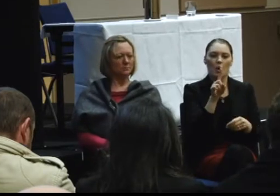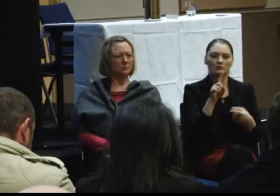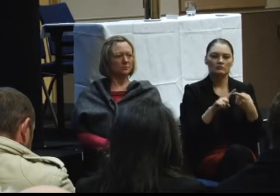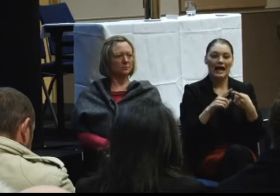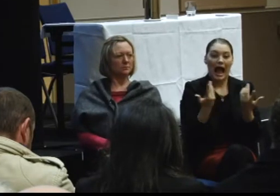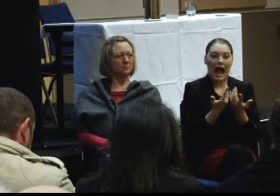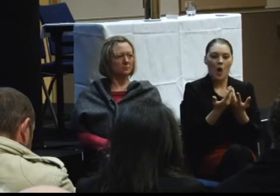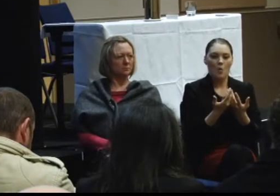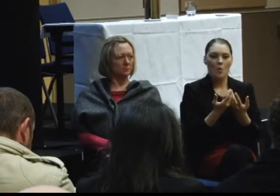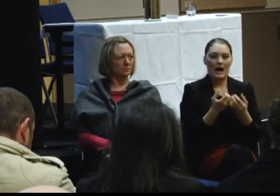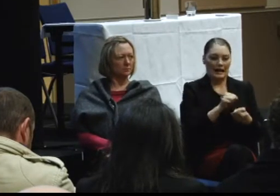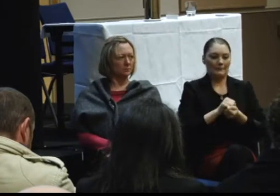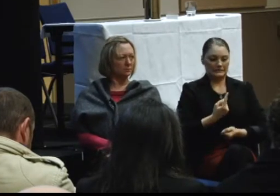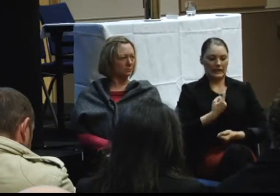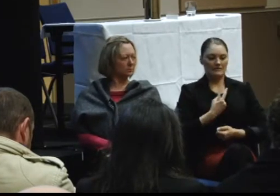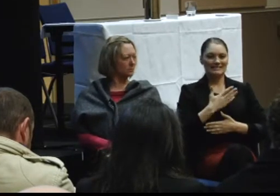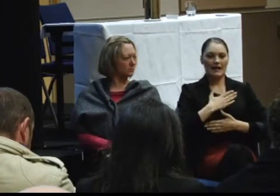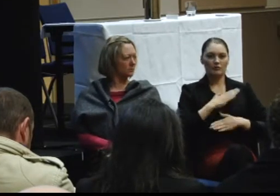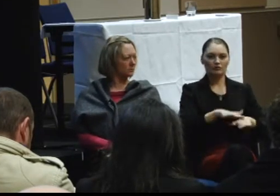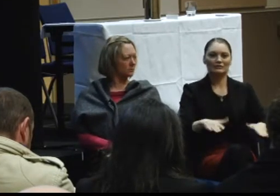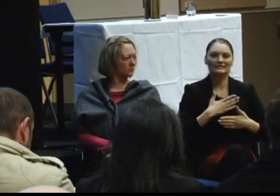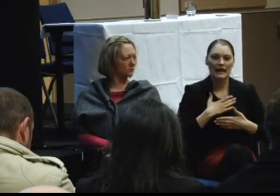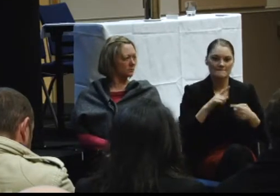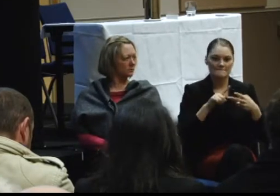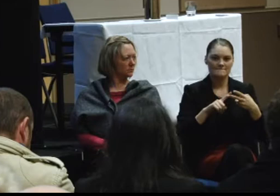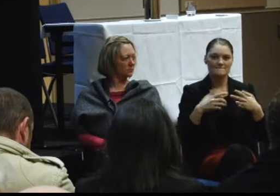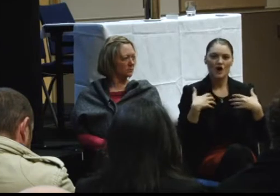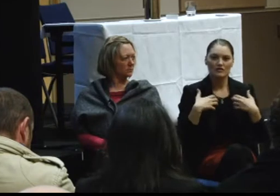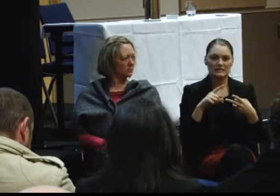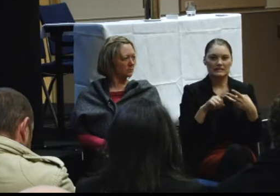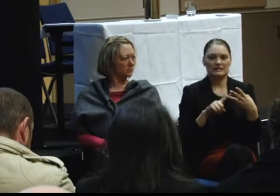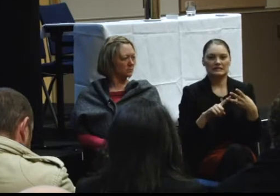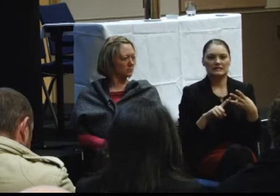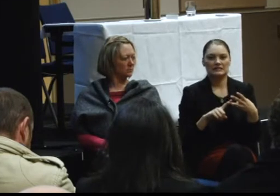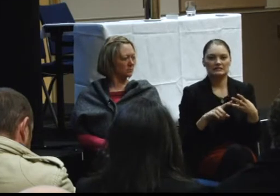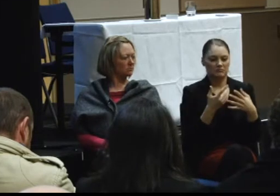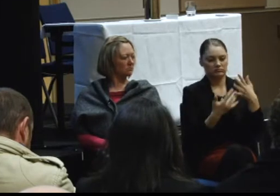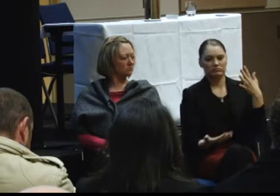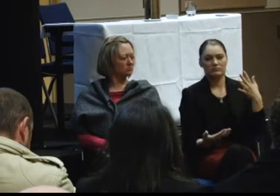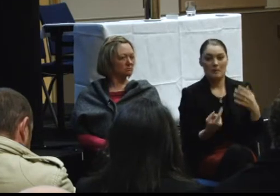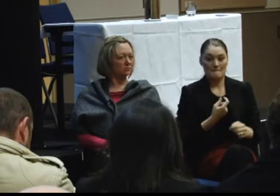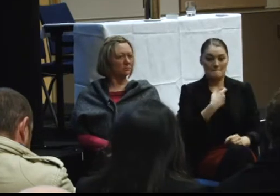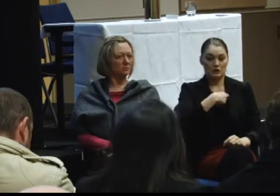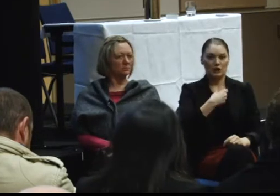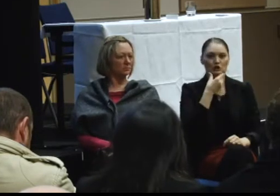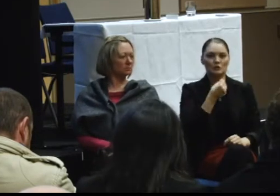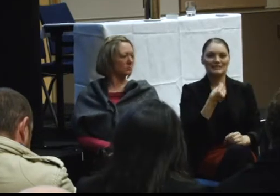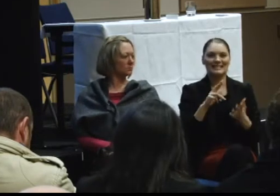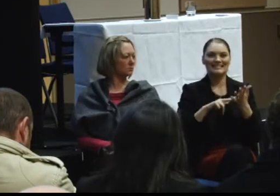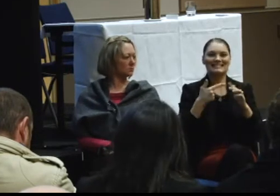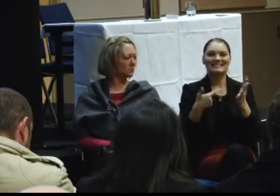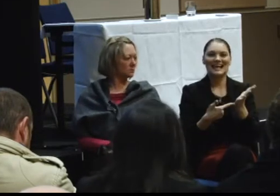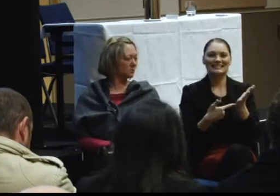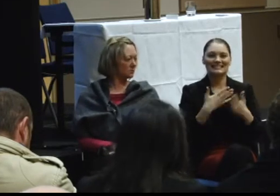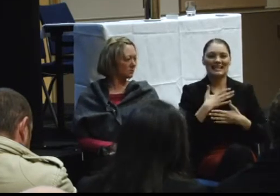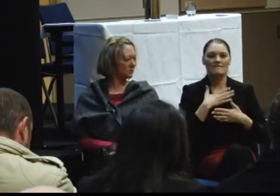themselves safe, the kids safe, viruses, all that sort of stuff. Personally, I use the NetSafe website, spend a lot of time